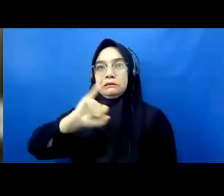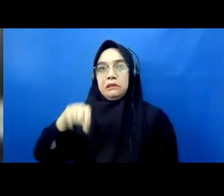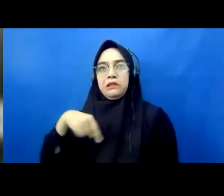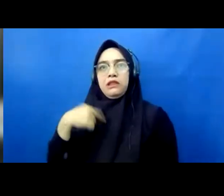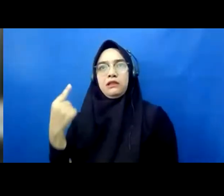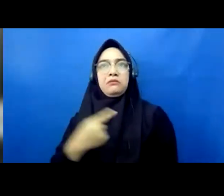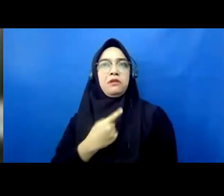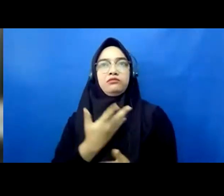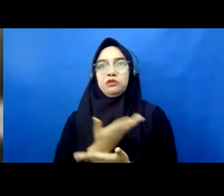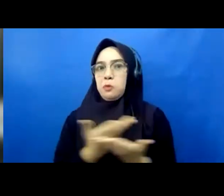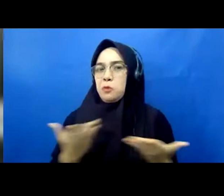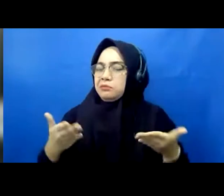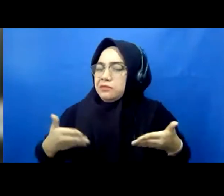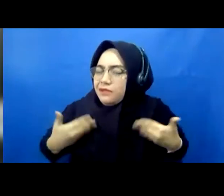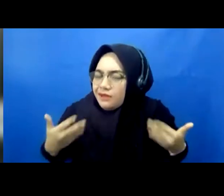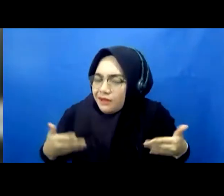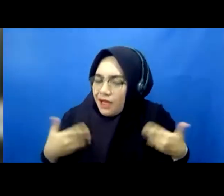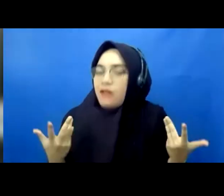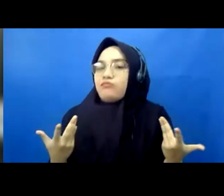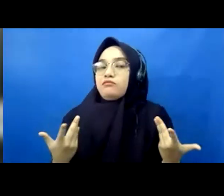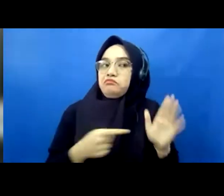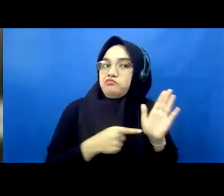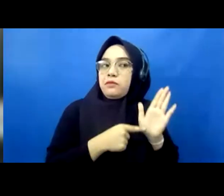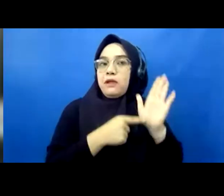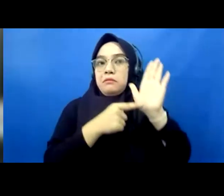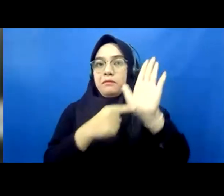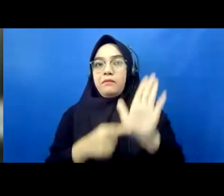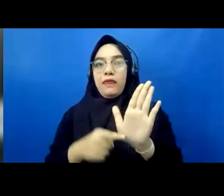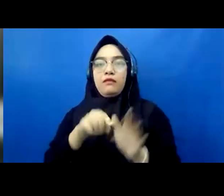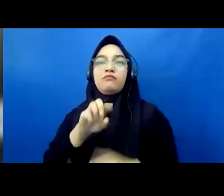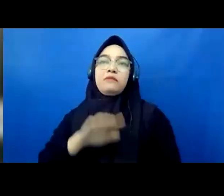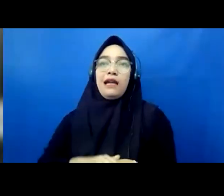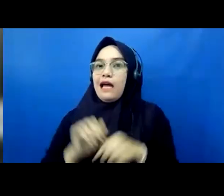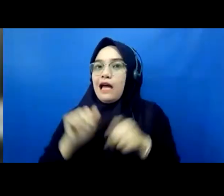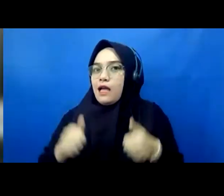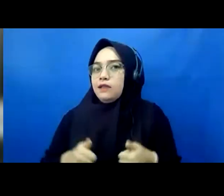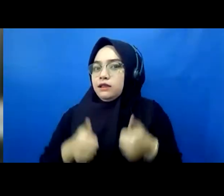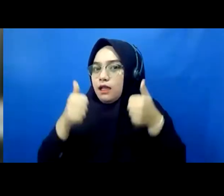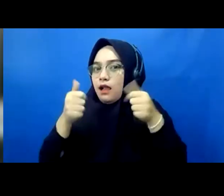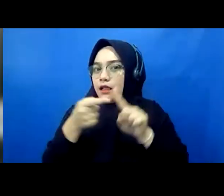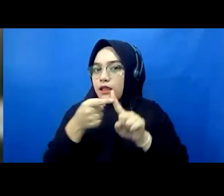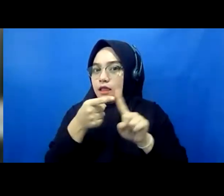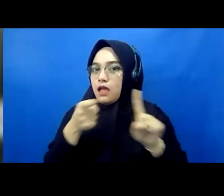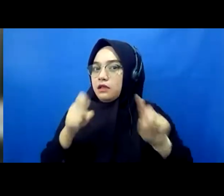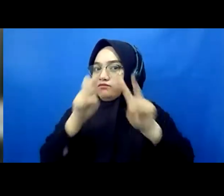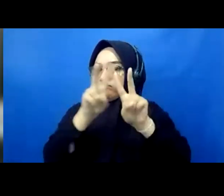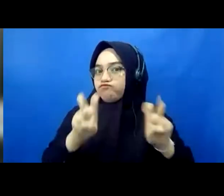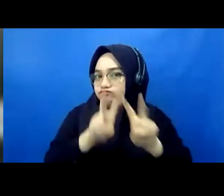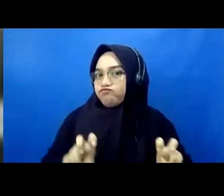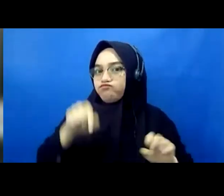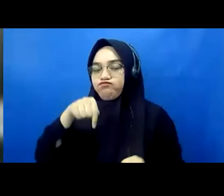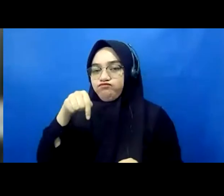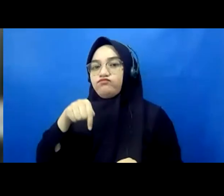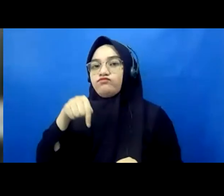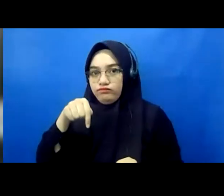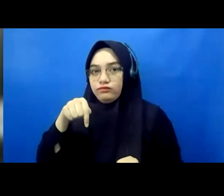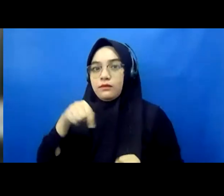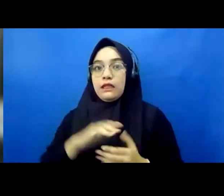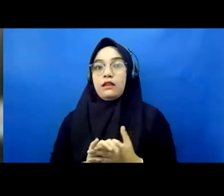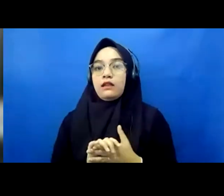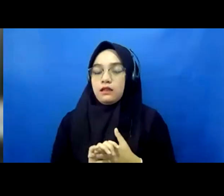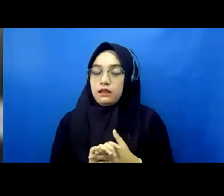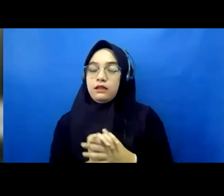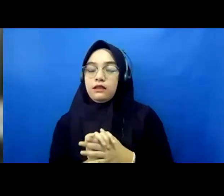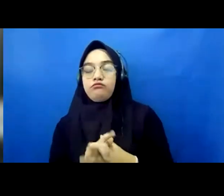to, you know, present to you key elements and outcomes of this research, and then followed by a